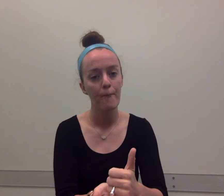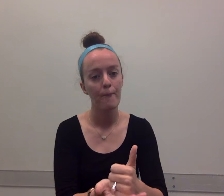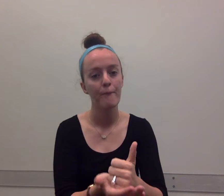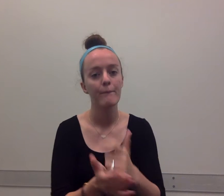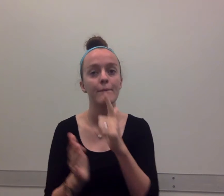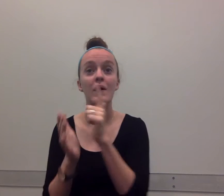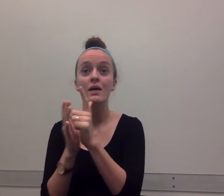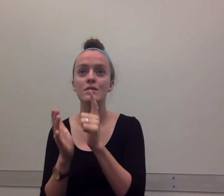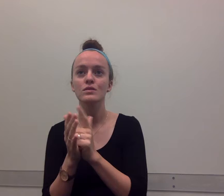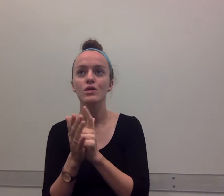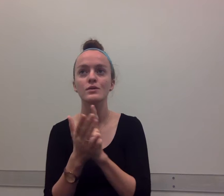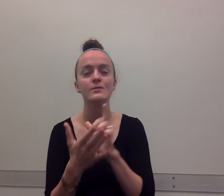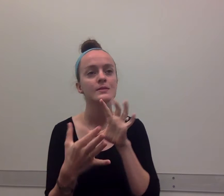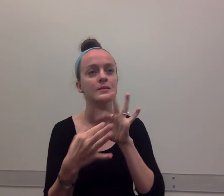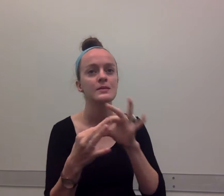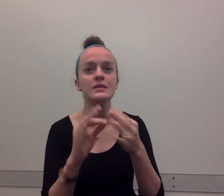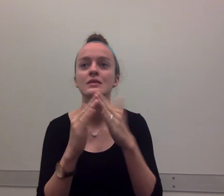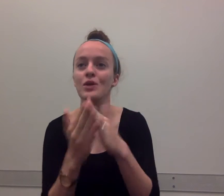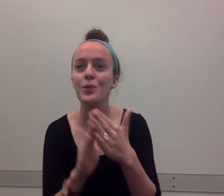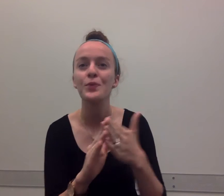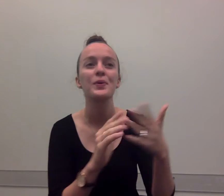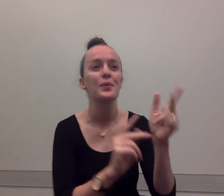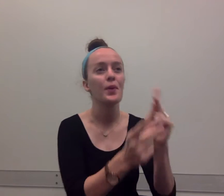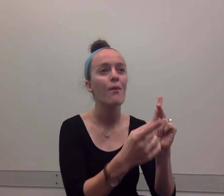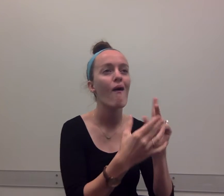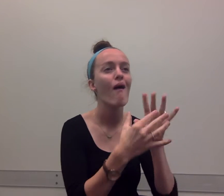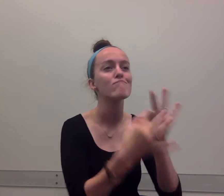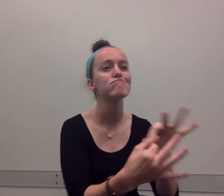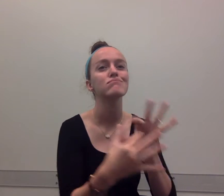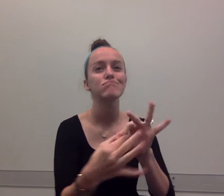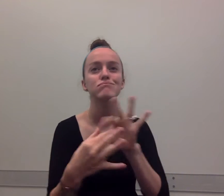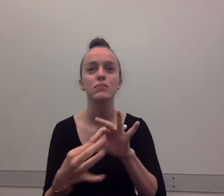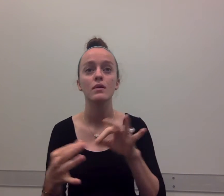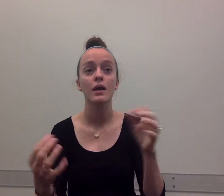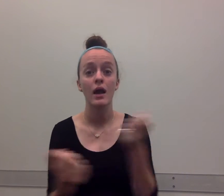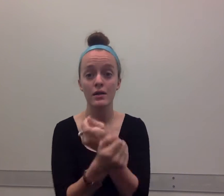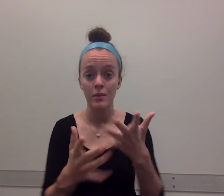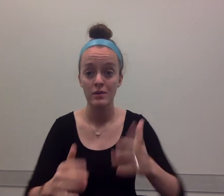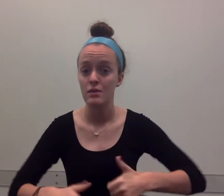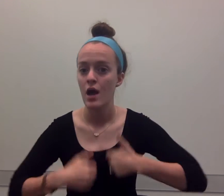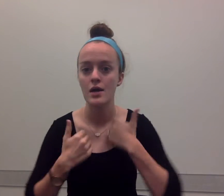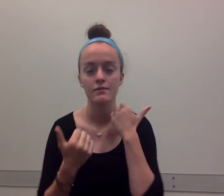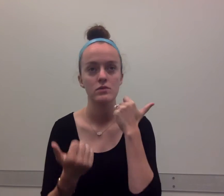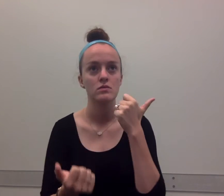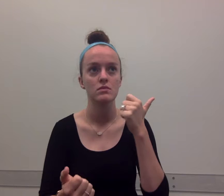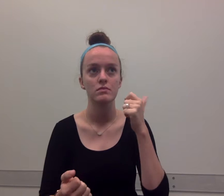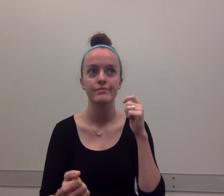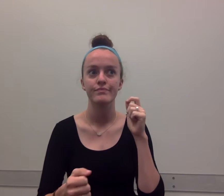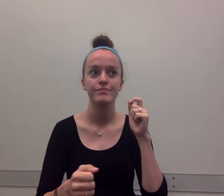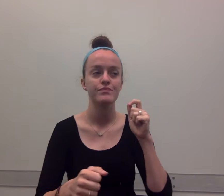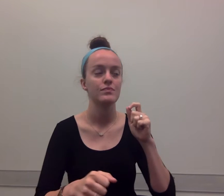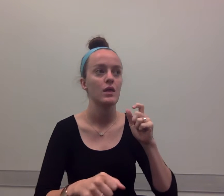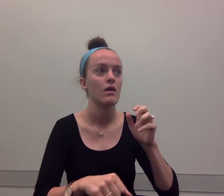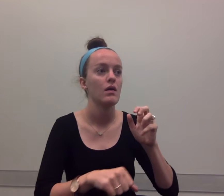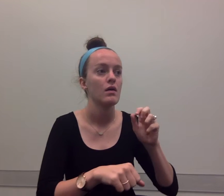I ever realized. It affects everybody's lives, and it's really beneficial. And it can make the difference between going